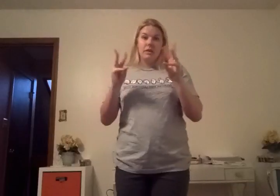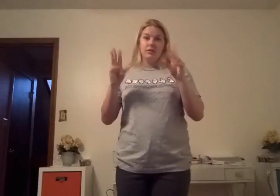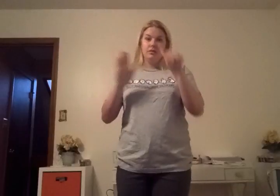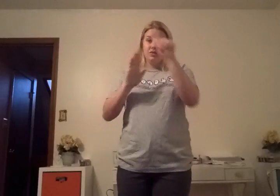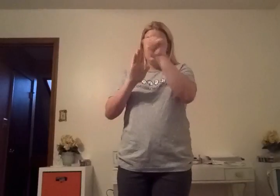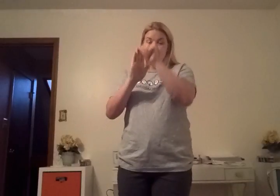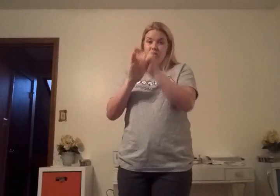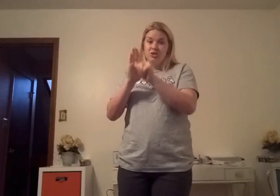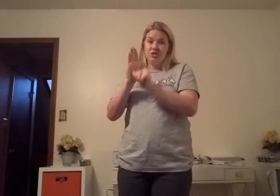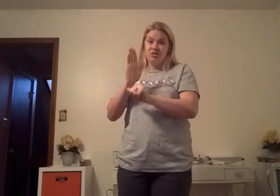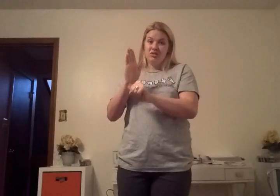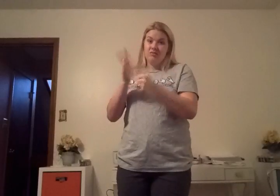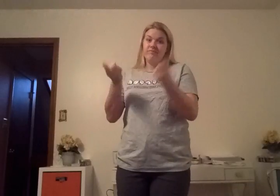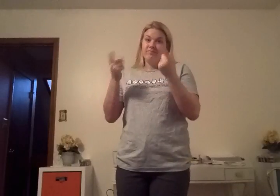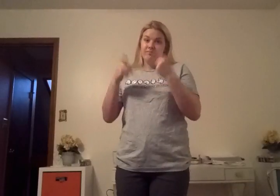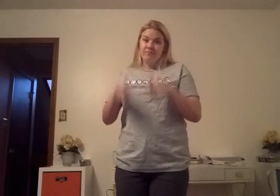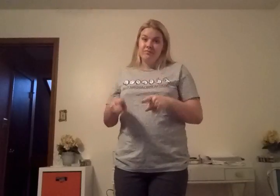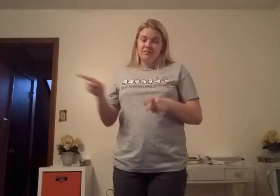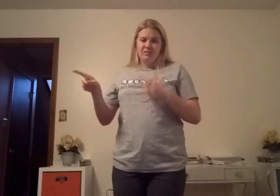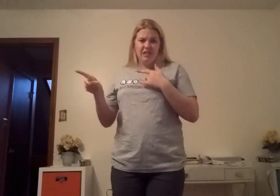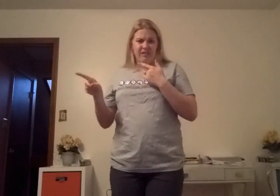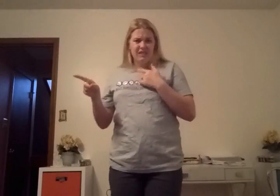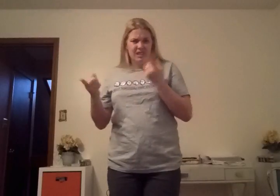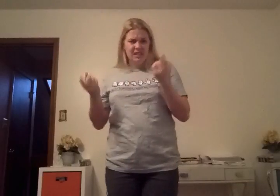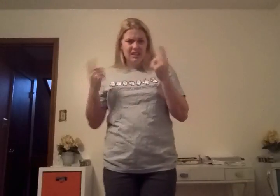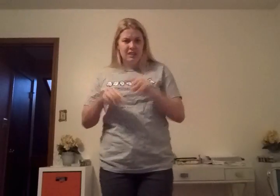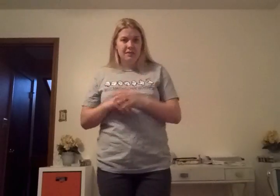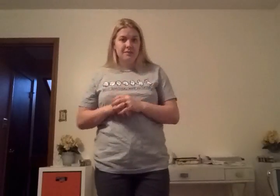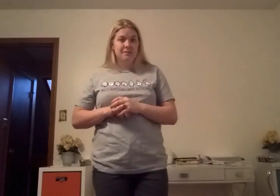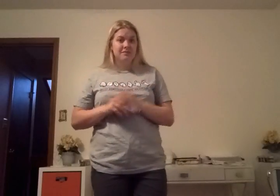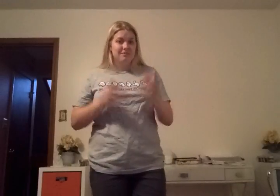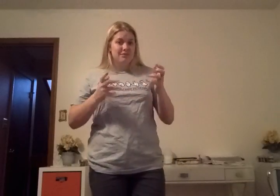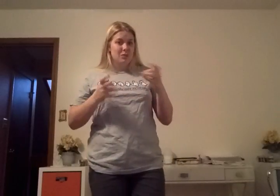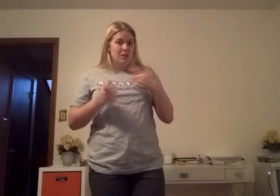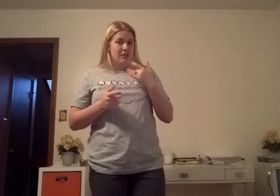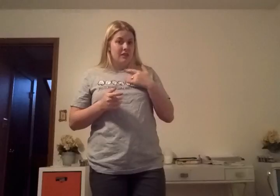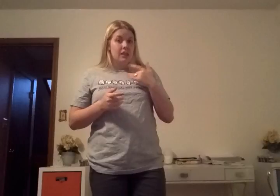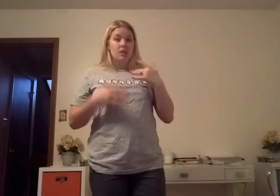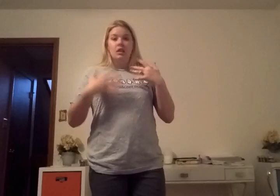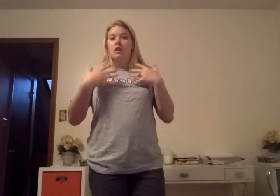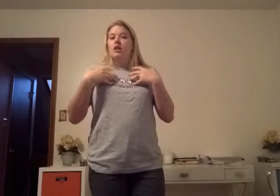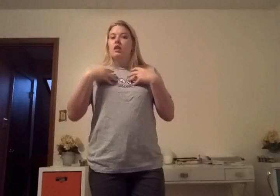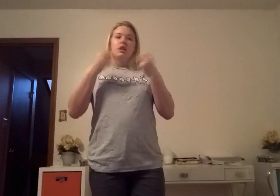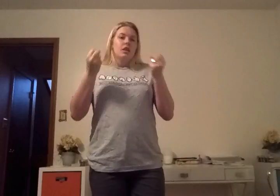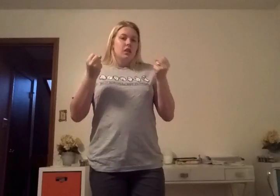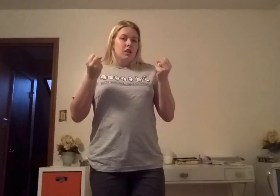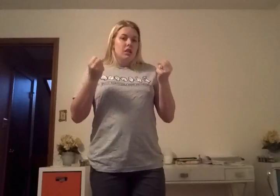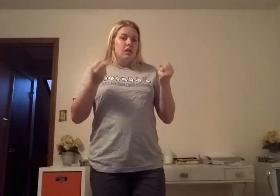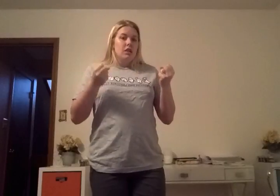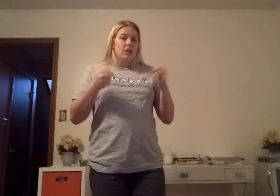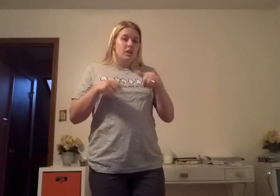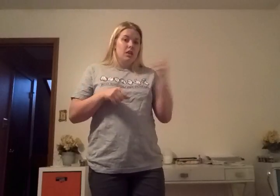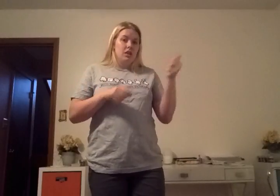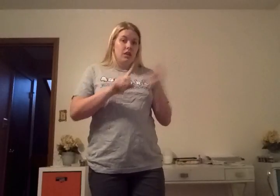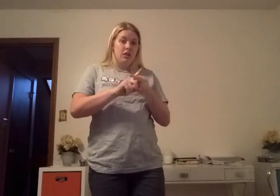about how you were feeling and what happened. I wanted us to feel good. Yeah. So our friend came over and did cute little French braids